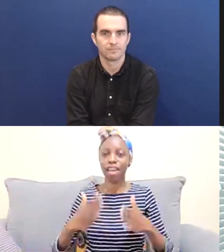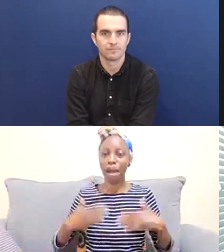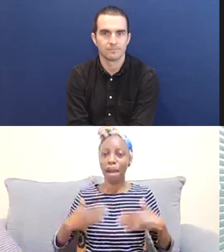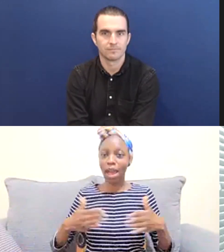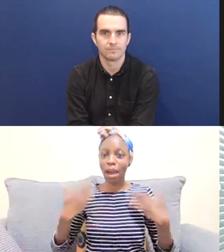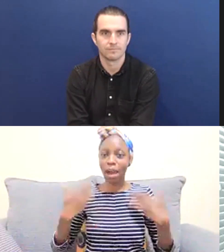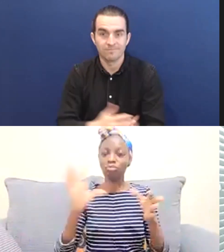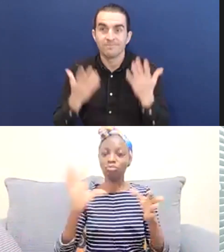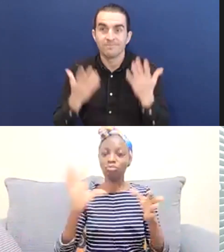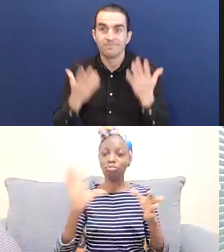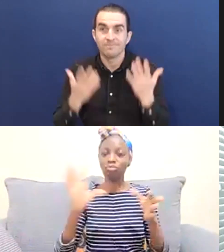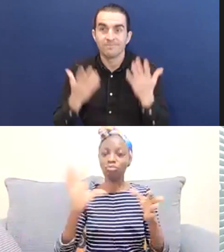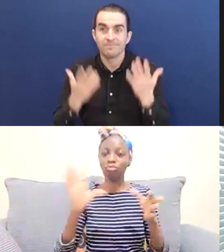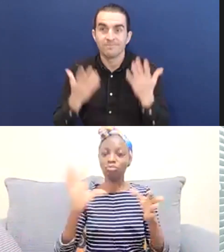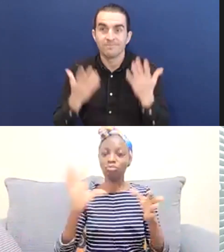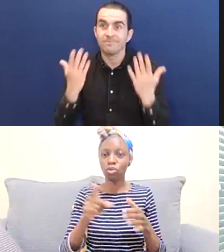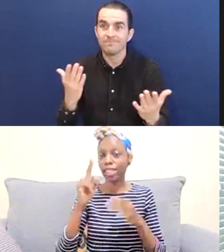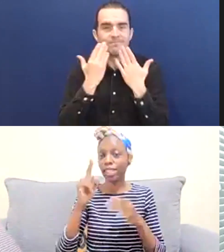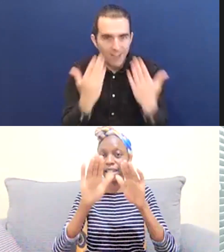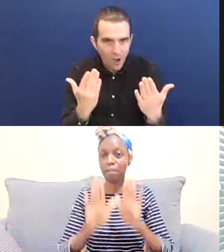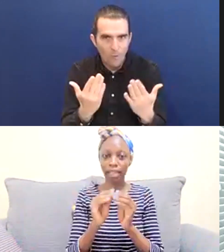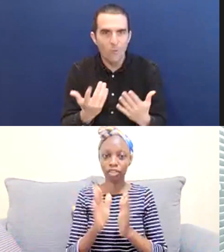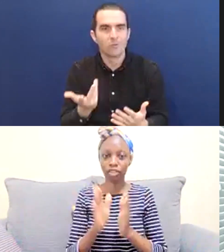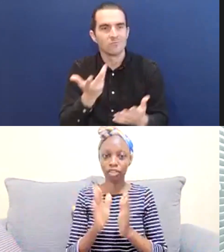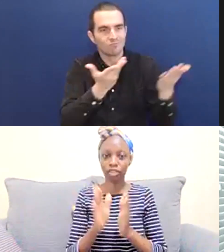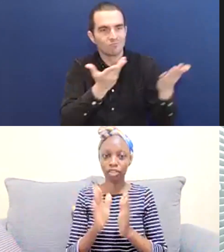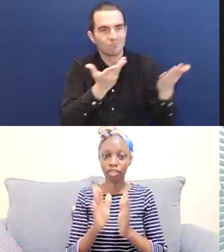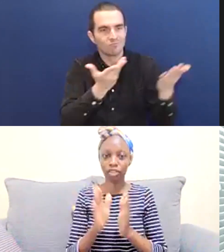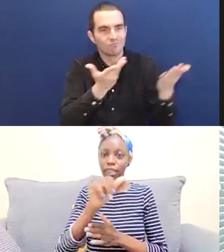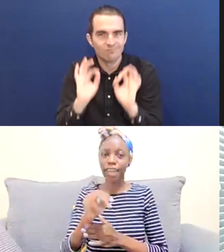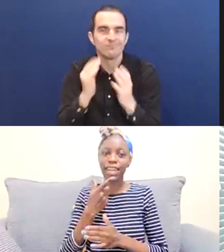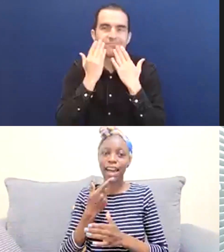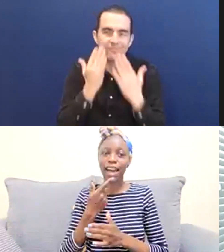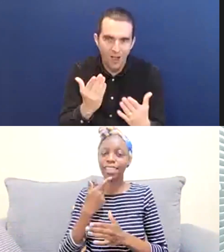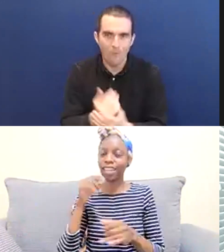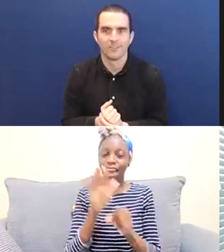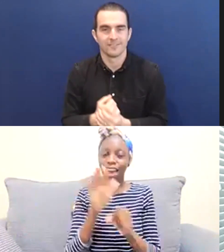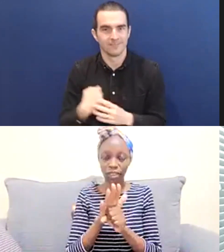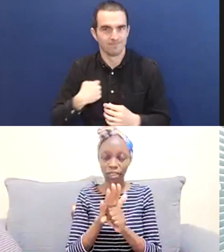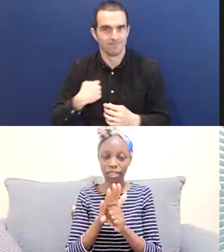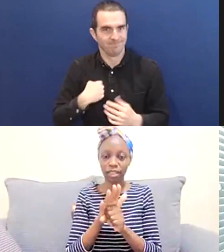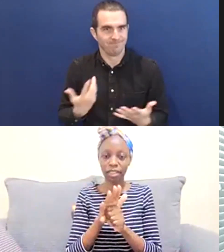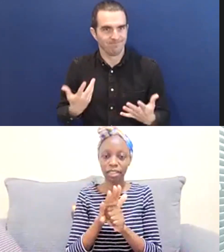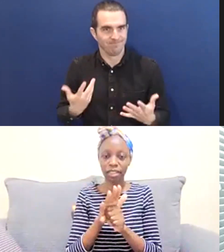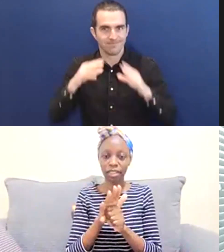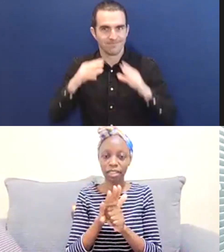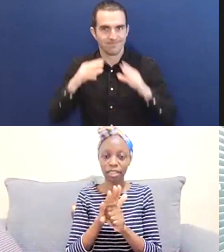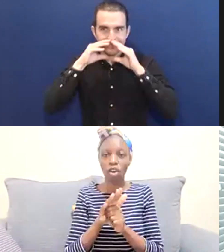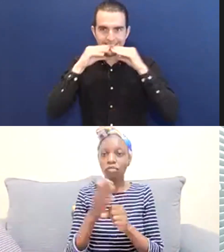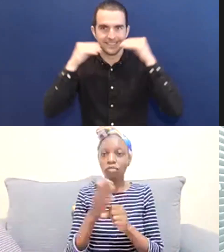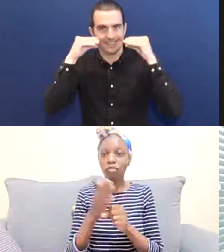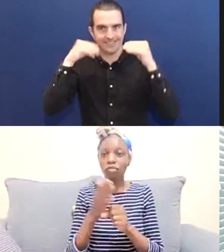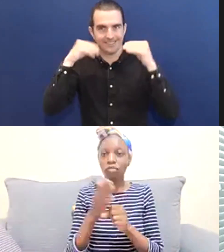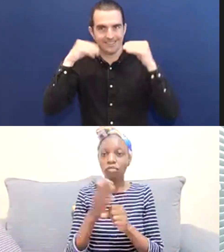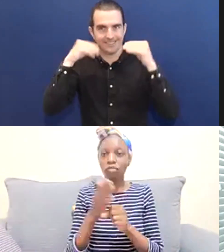this important thematic session. You know, Shan has already said a lot in terms of setting the stage for